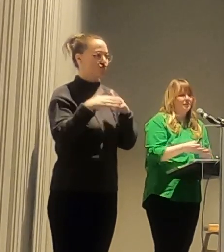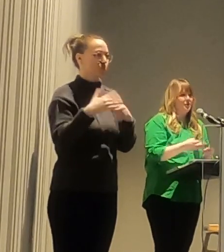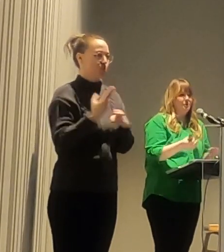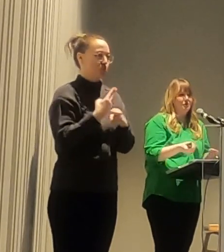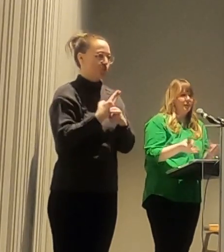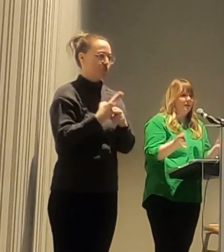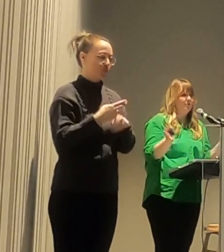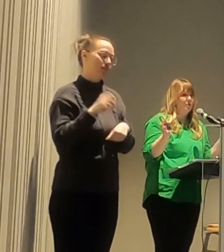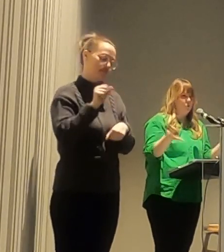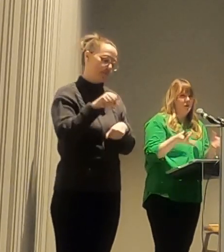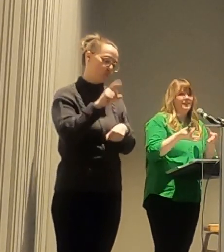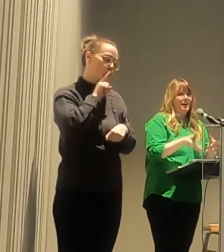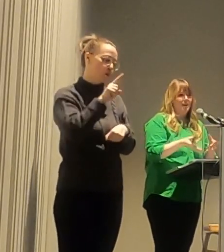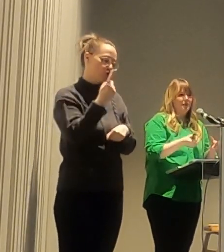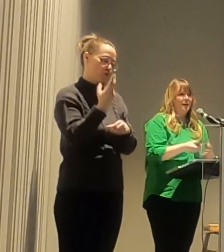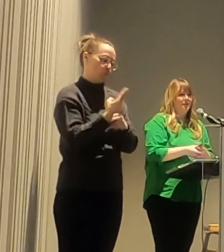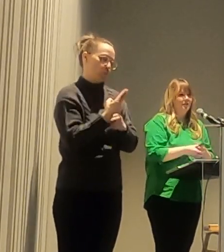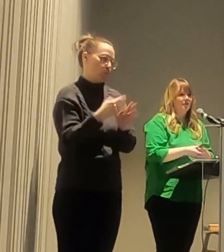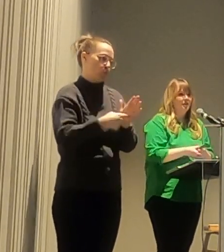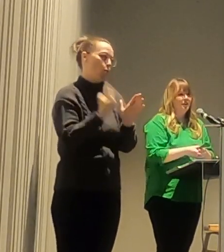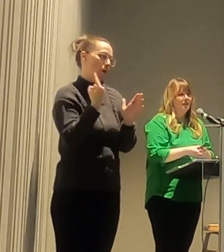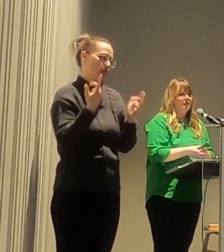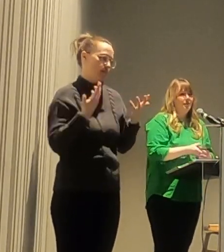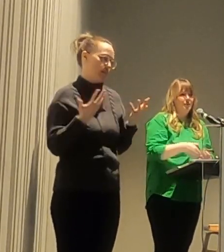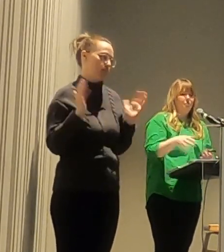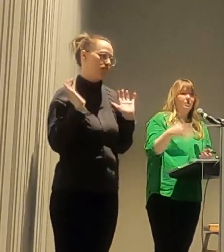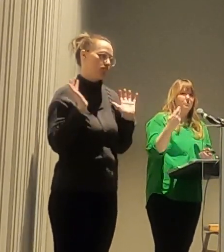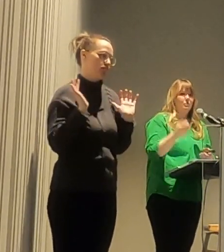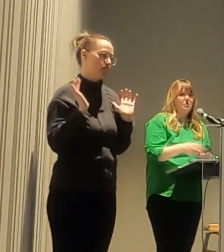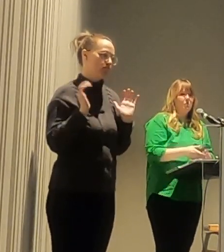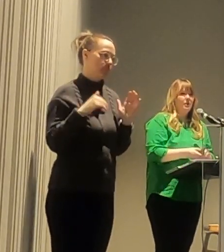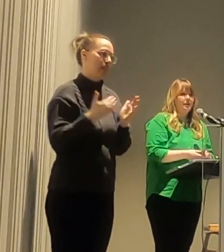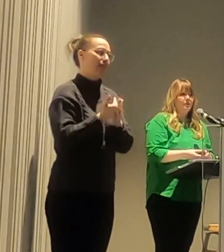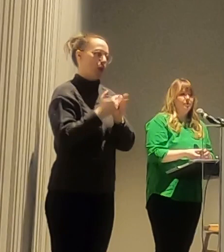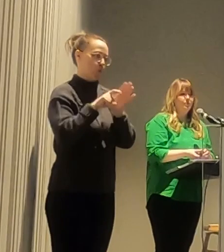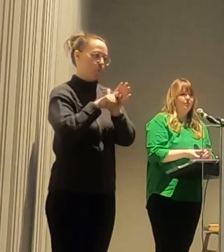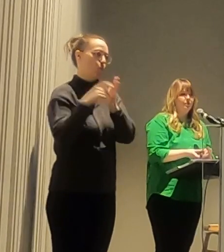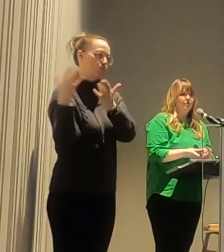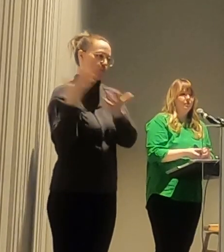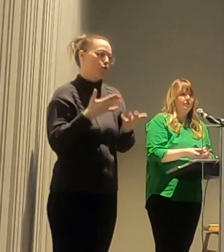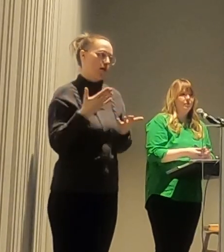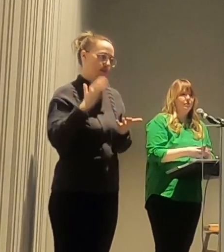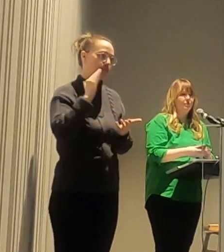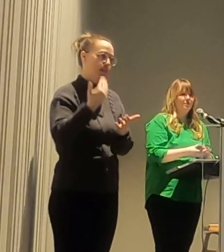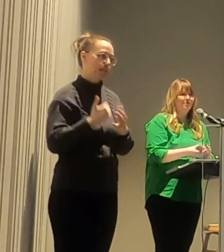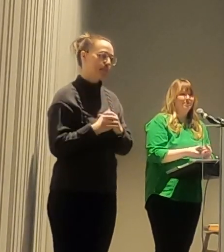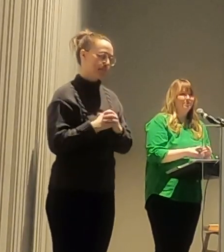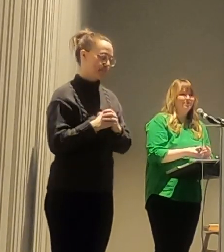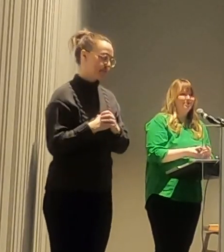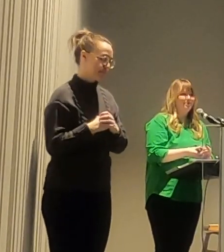were really just used for the one time, and then new worms would be brought in.